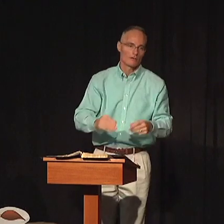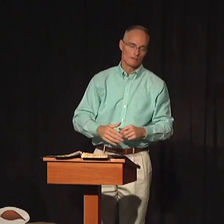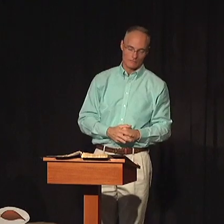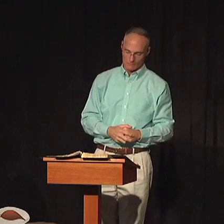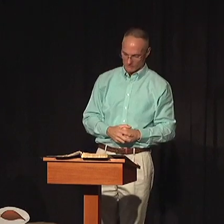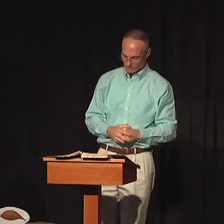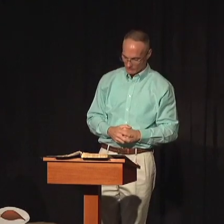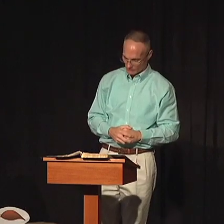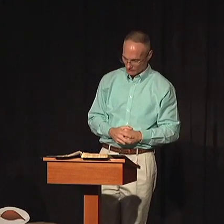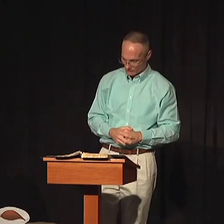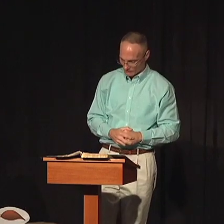Tell your story.